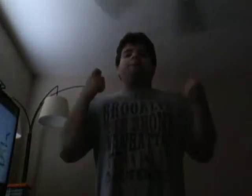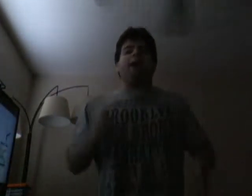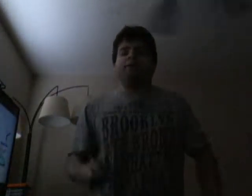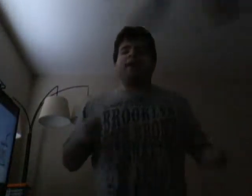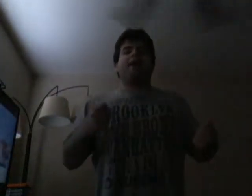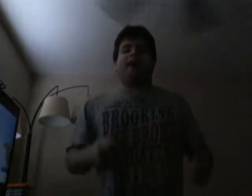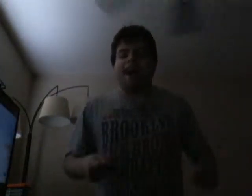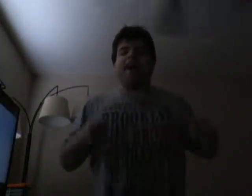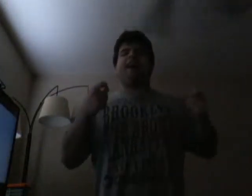Bye.